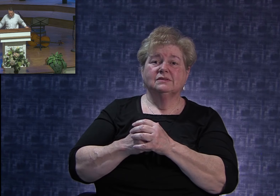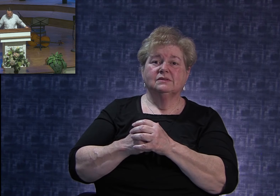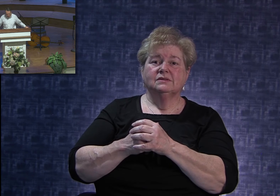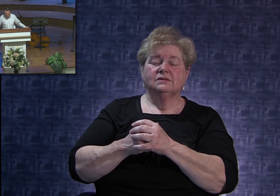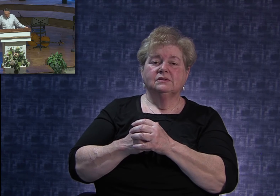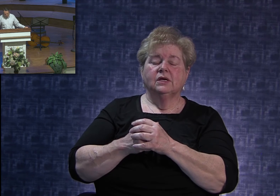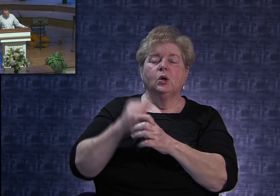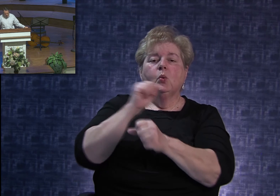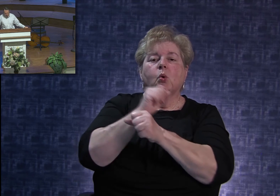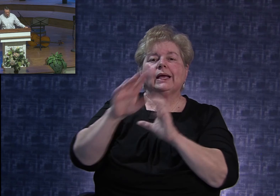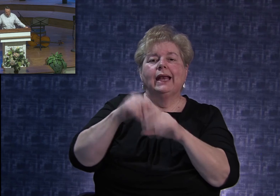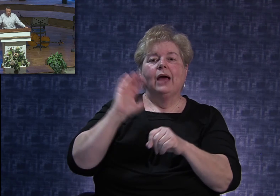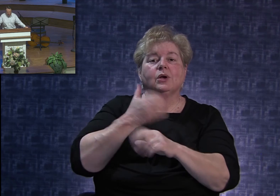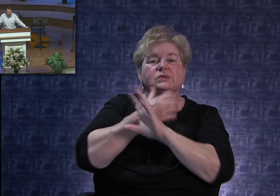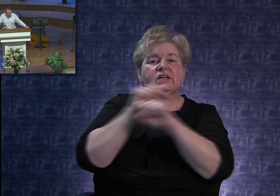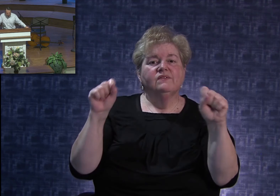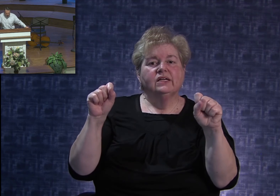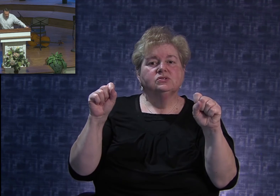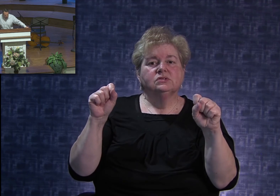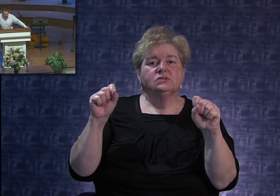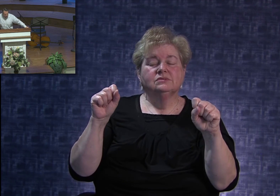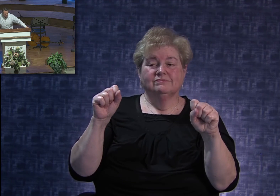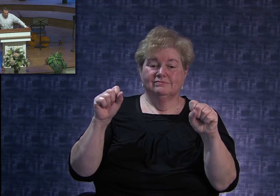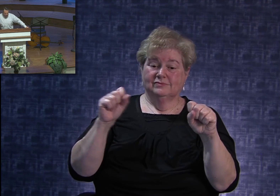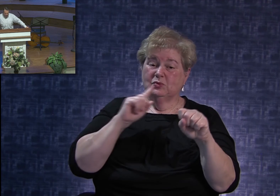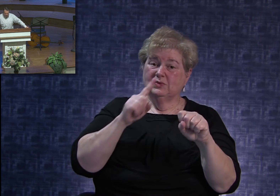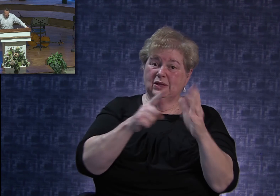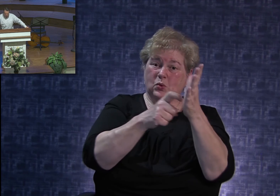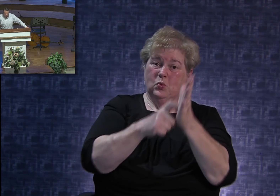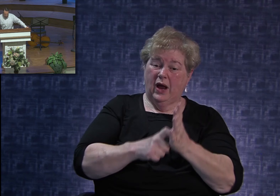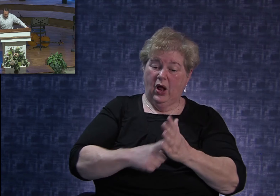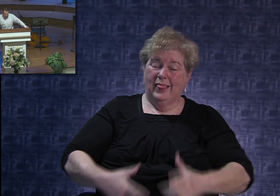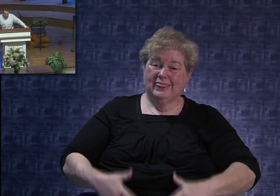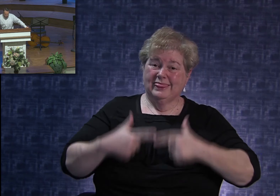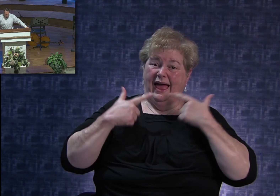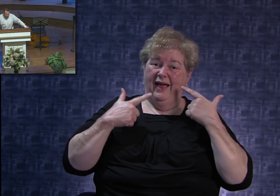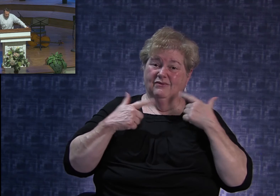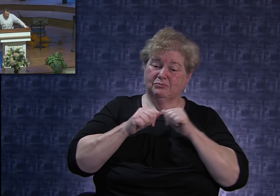So working out our salvation is this lifelong endeavor.